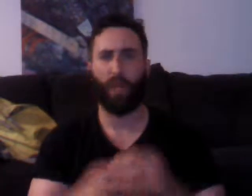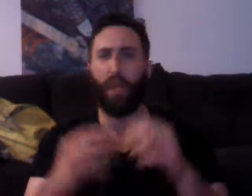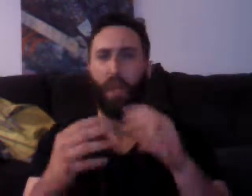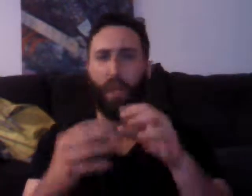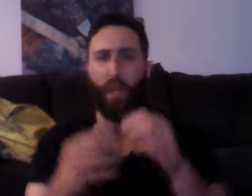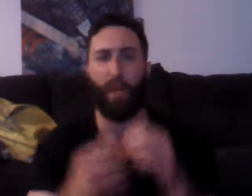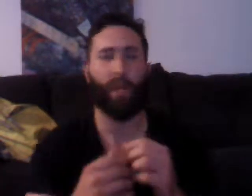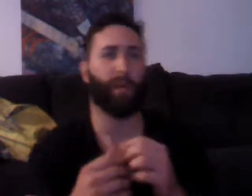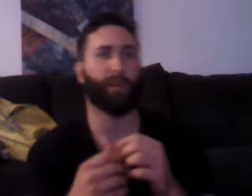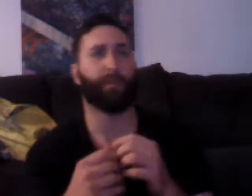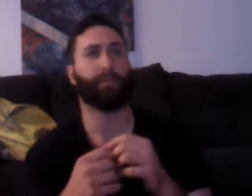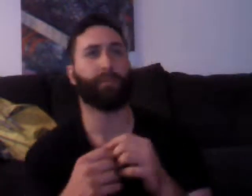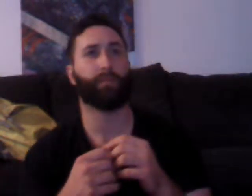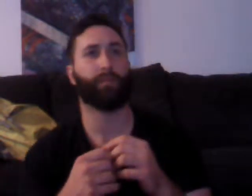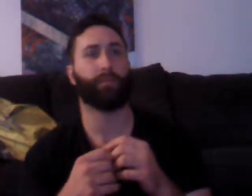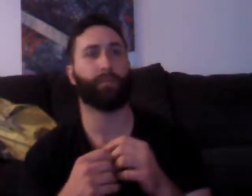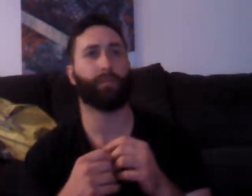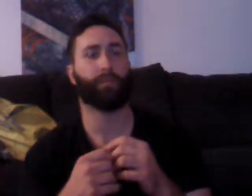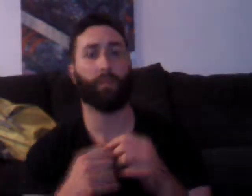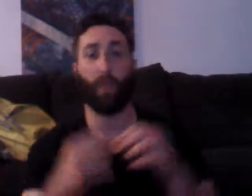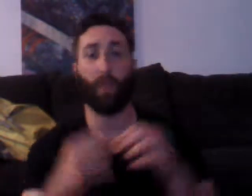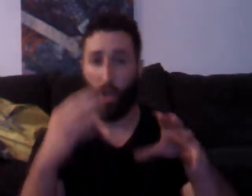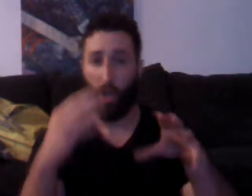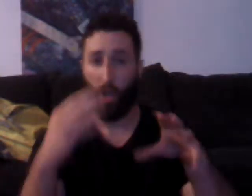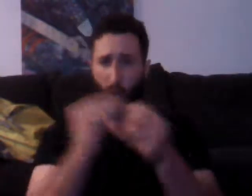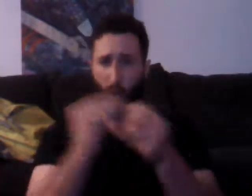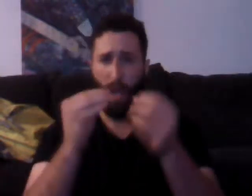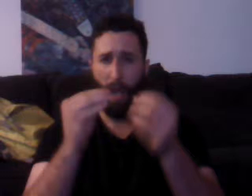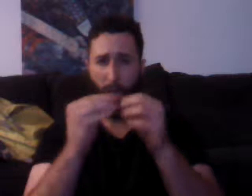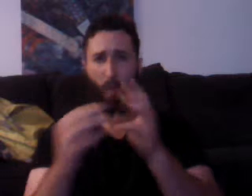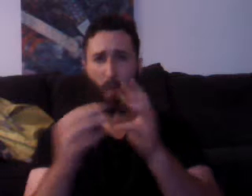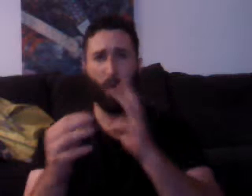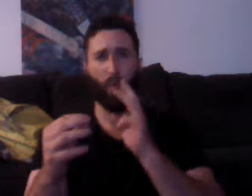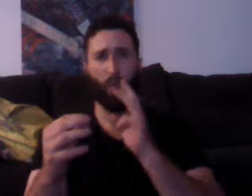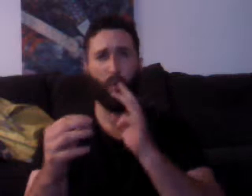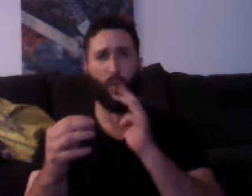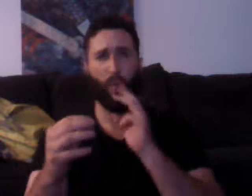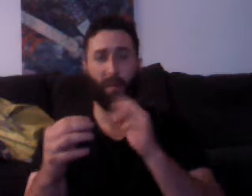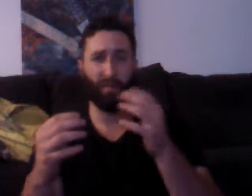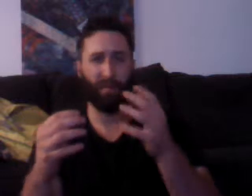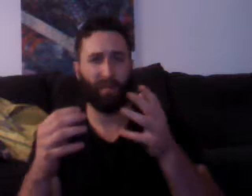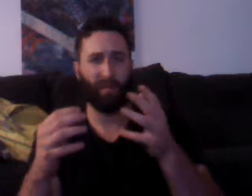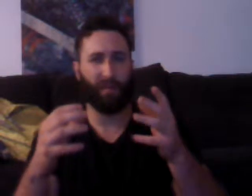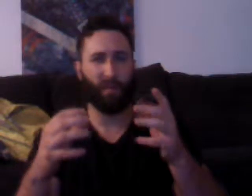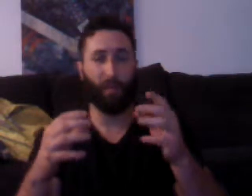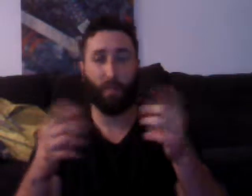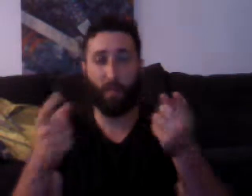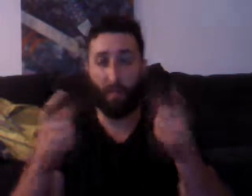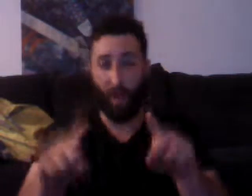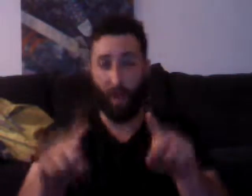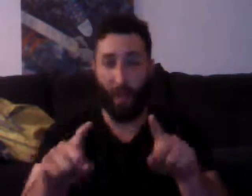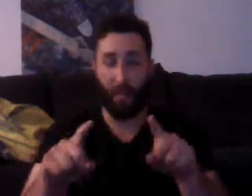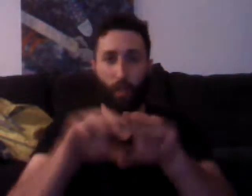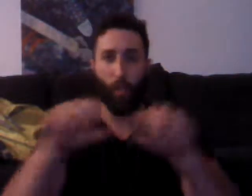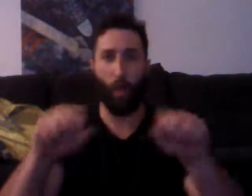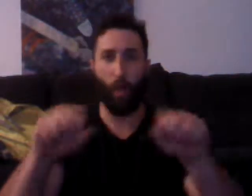The addition of even more water helps to disperse the ingredients and make the hot dogs juicier. Another machine then purees the